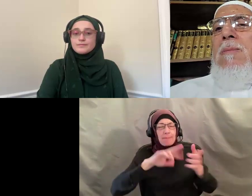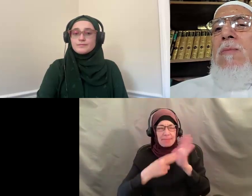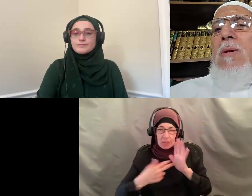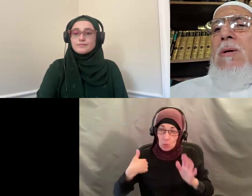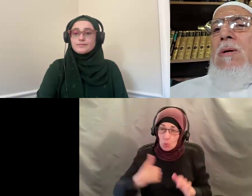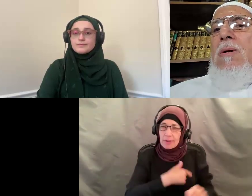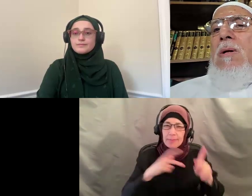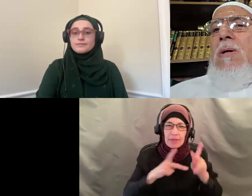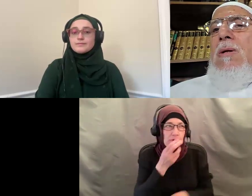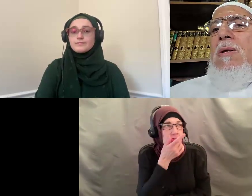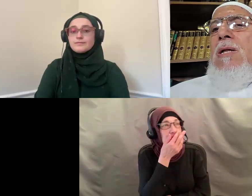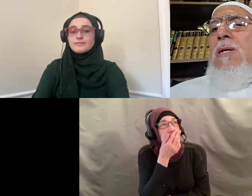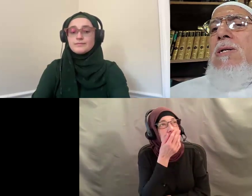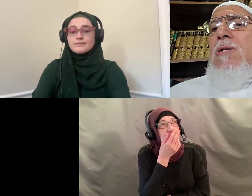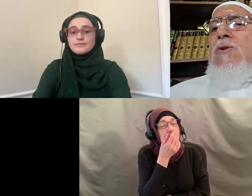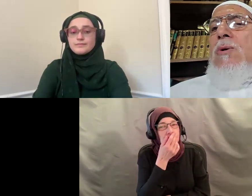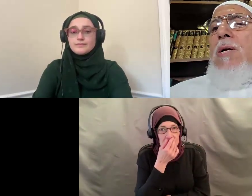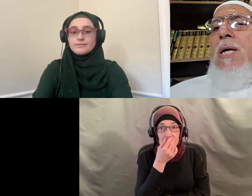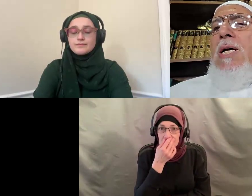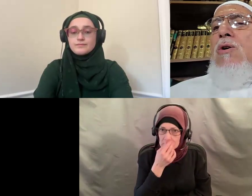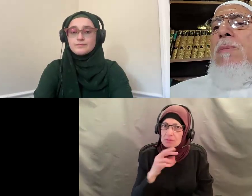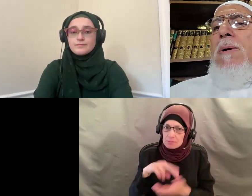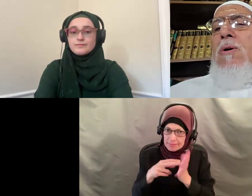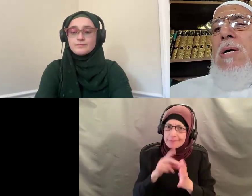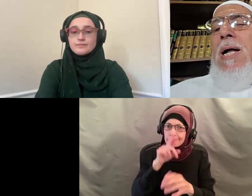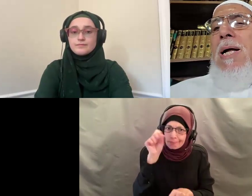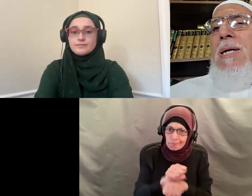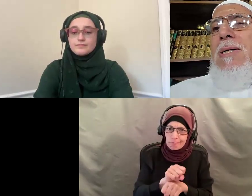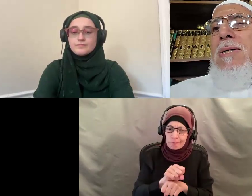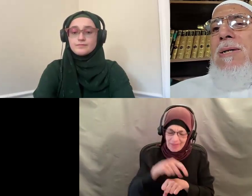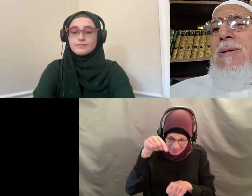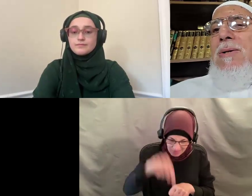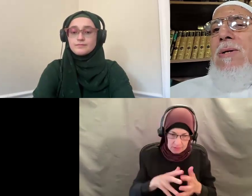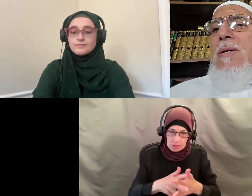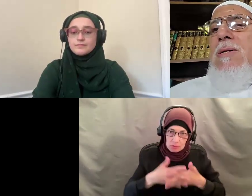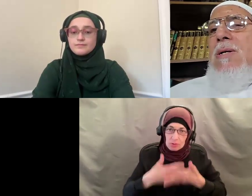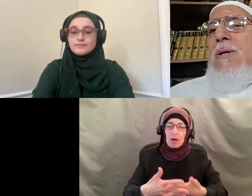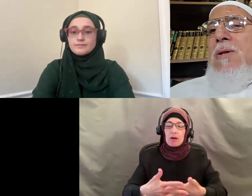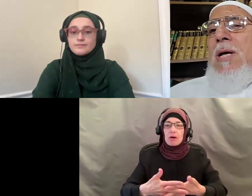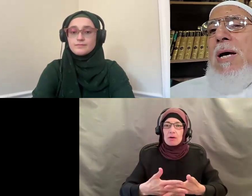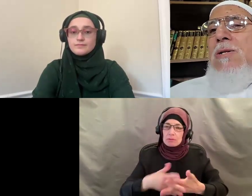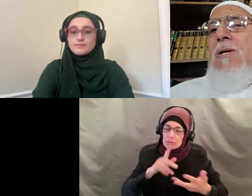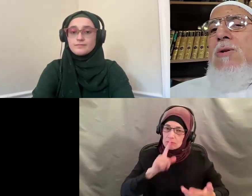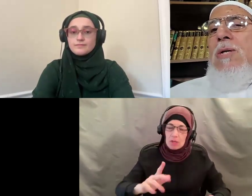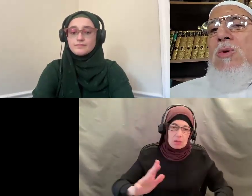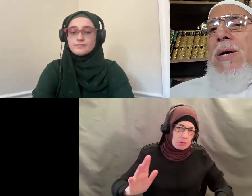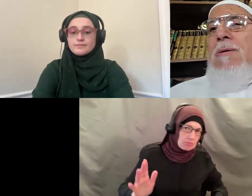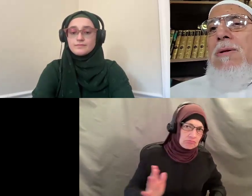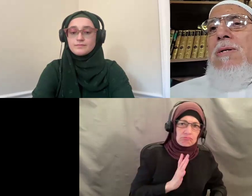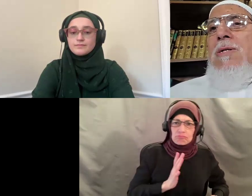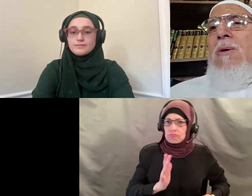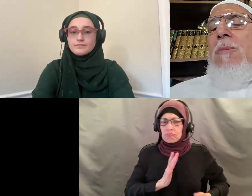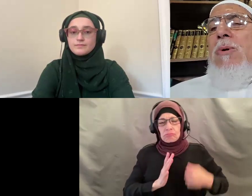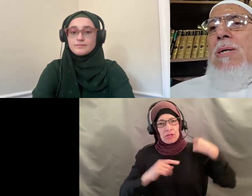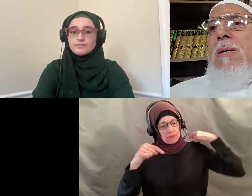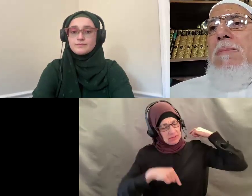think. That this is truly a noble Quran. This is the answer to the swearing.